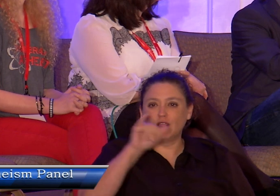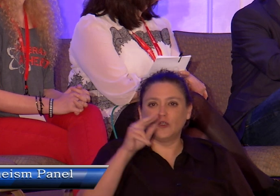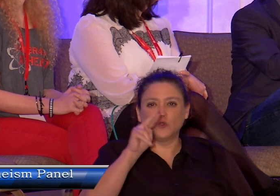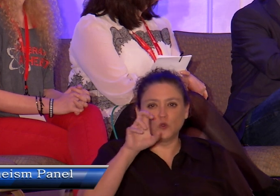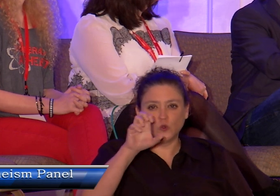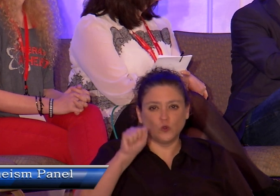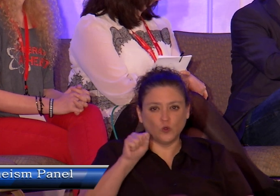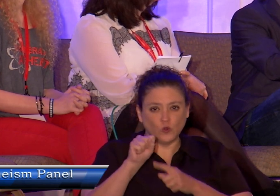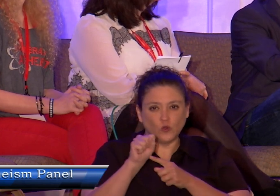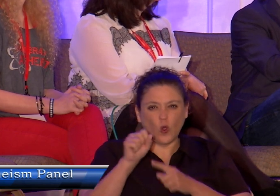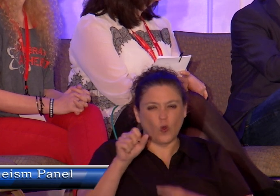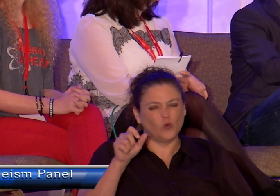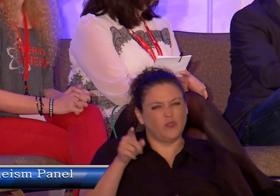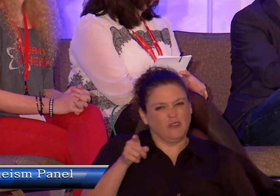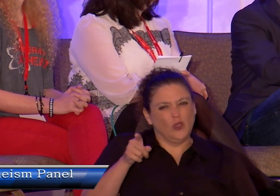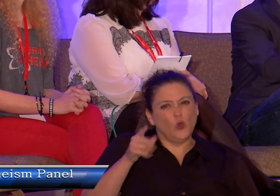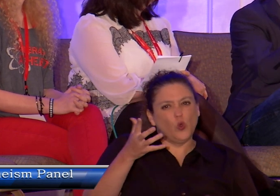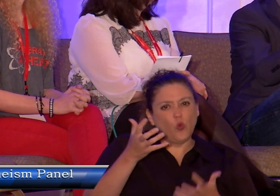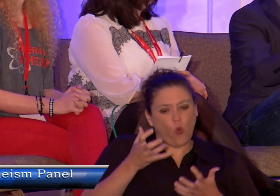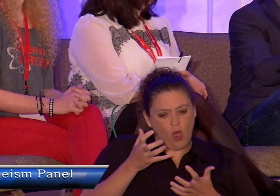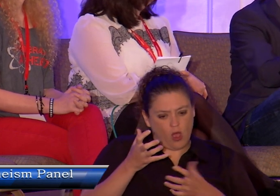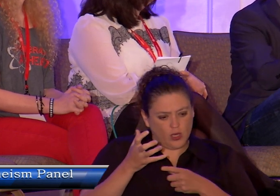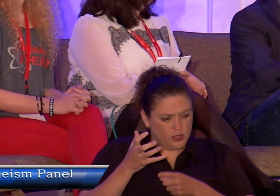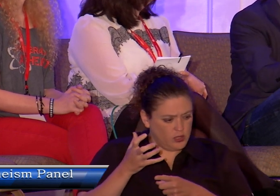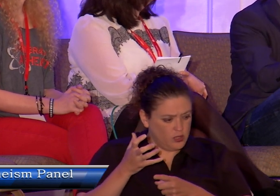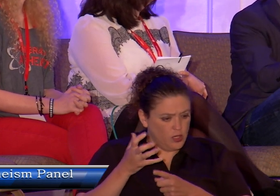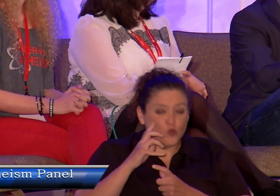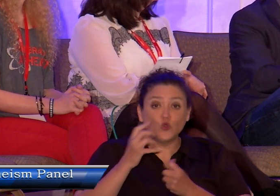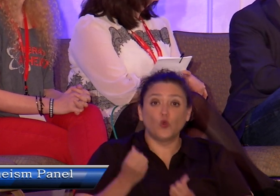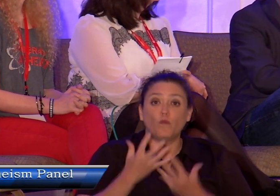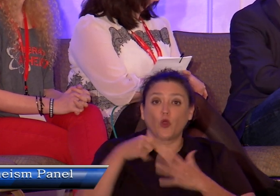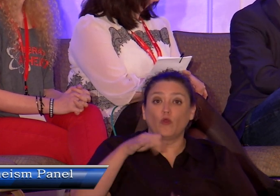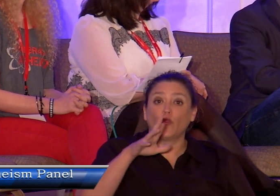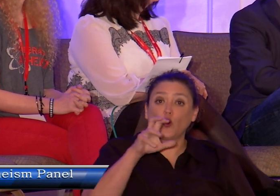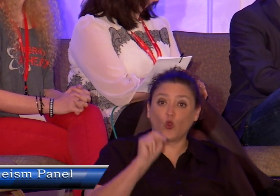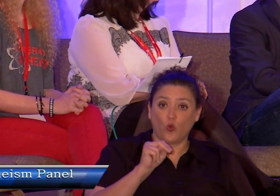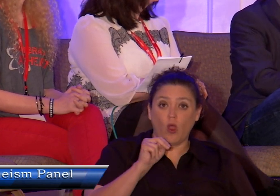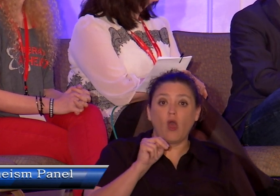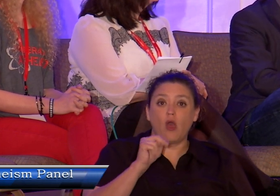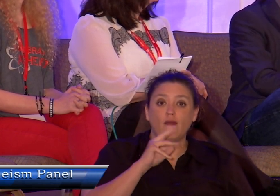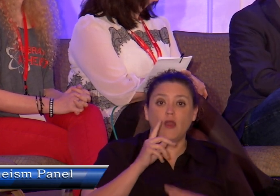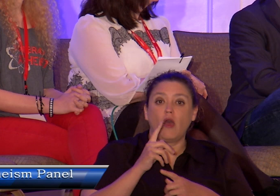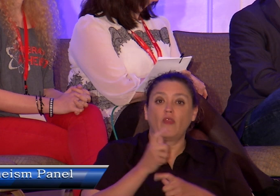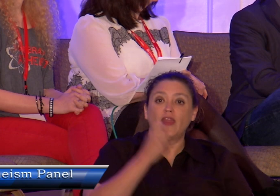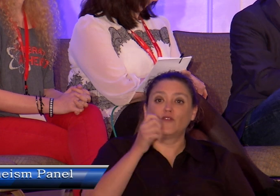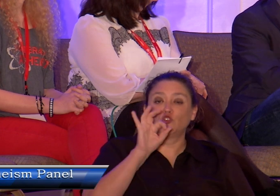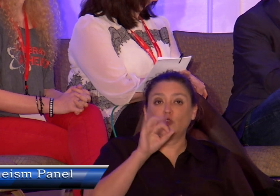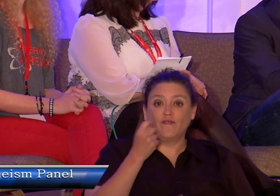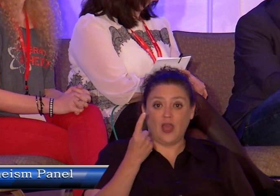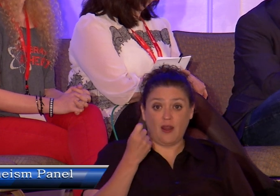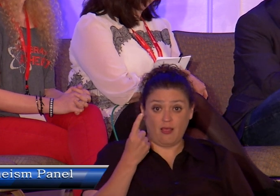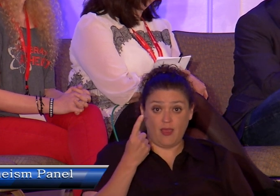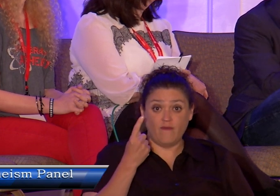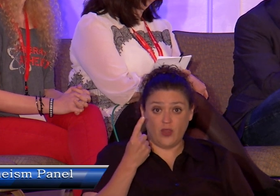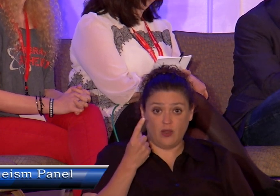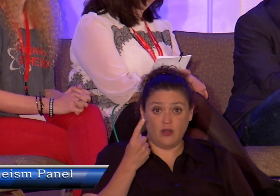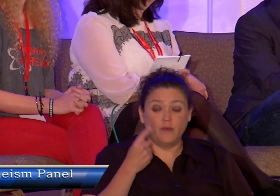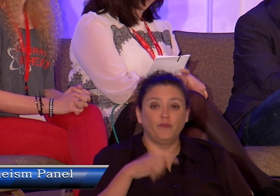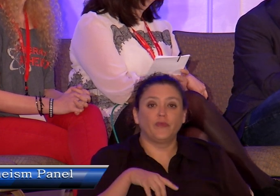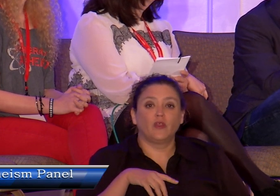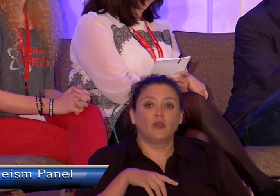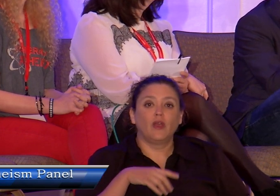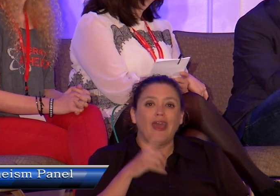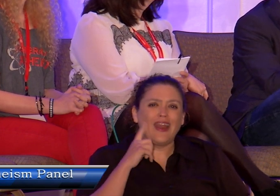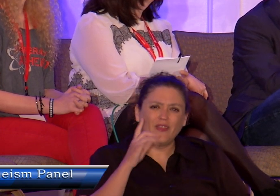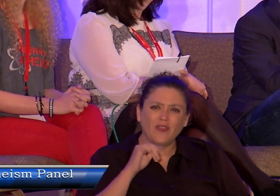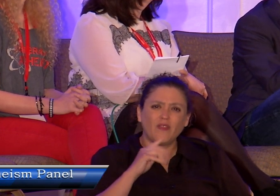from Florida, and want to burn the Quran on the anniversary of 9/11. And that is, I think, is a very big